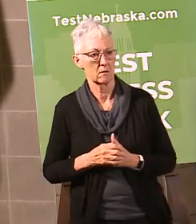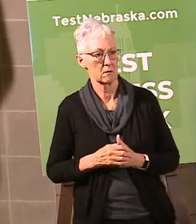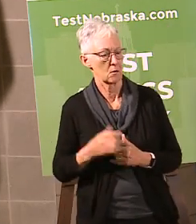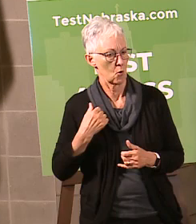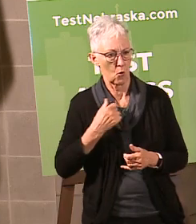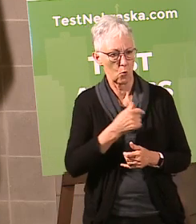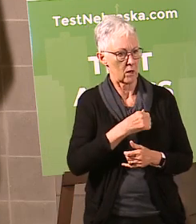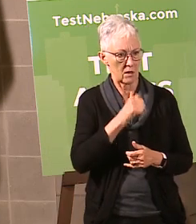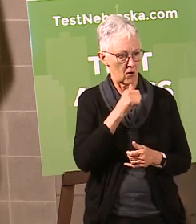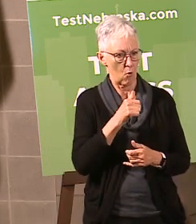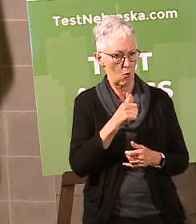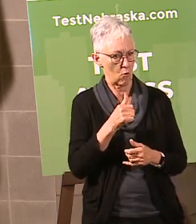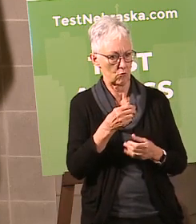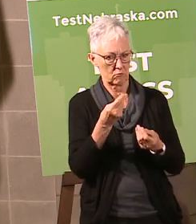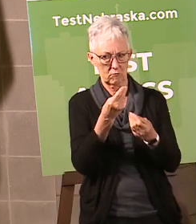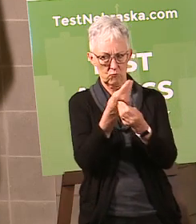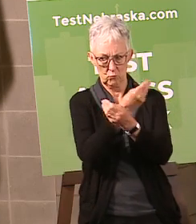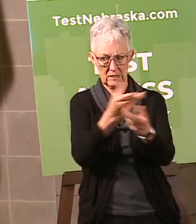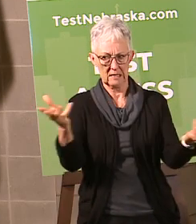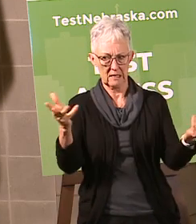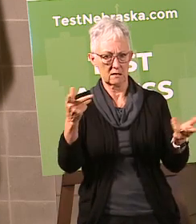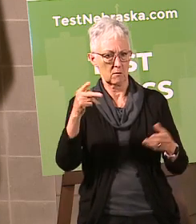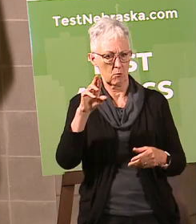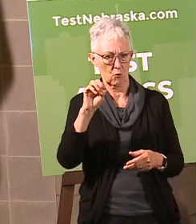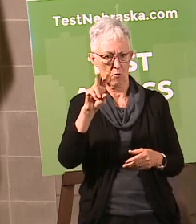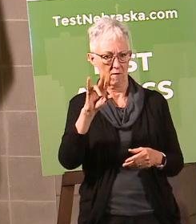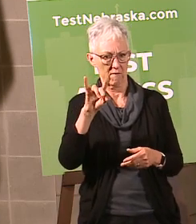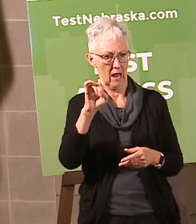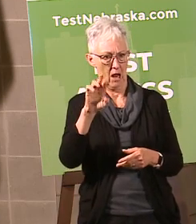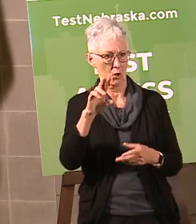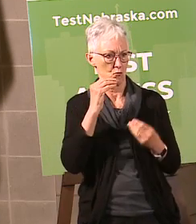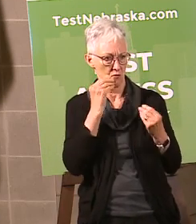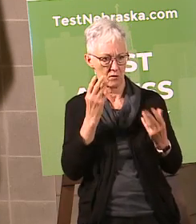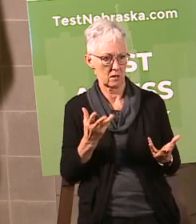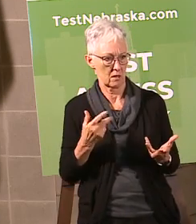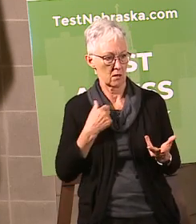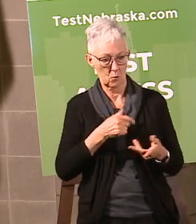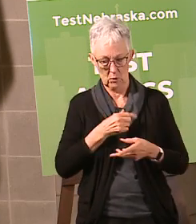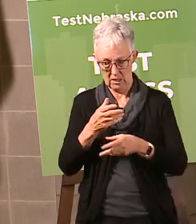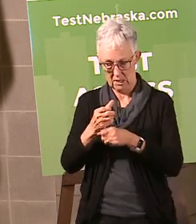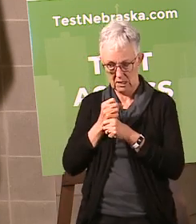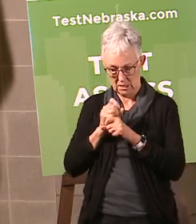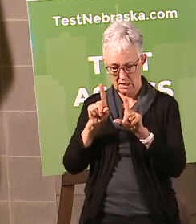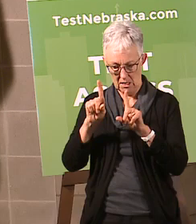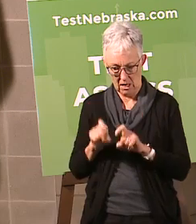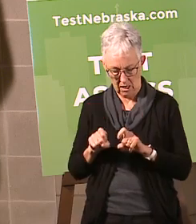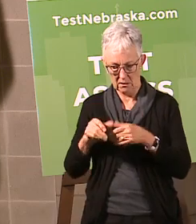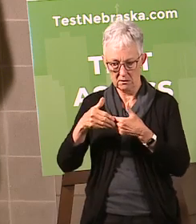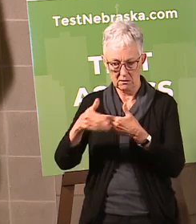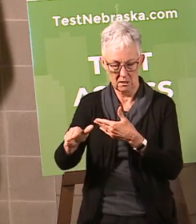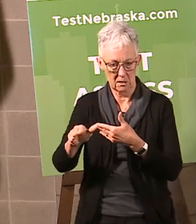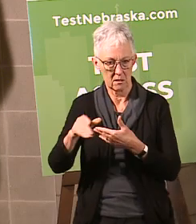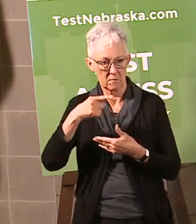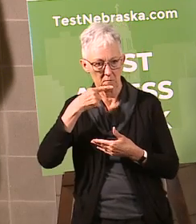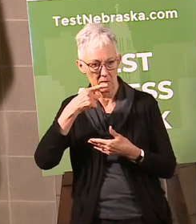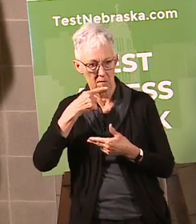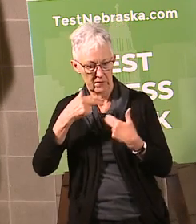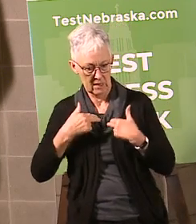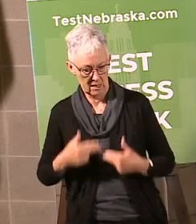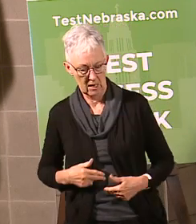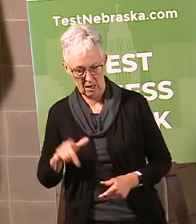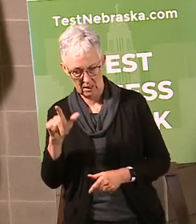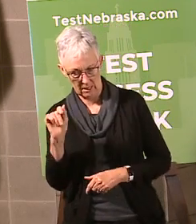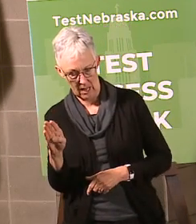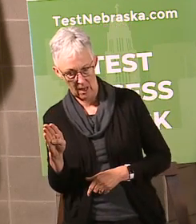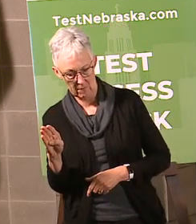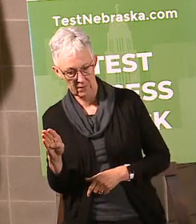that in general with any of our testing. So what we do is when we get a test, we'll send it back to the public health lab, and then we'll send it to the person,